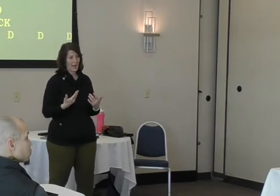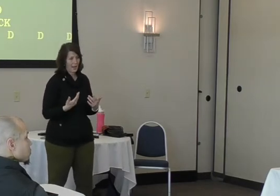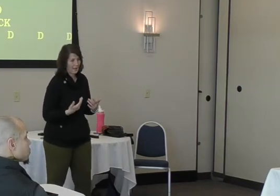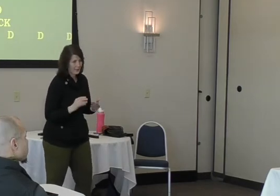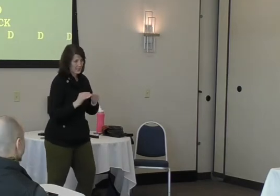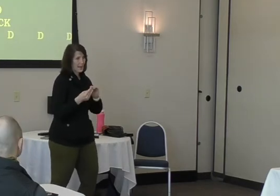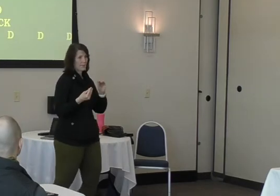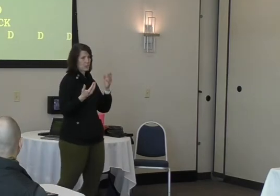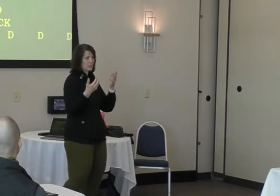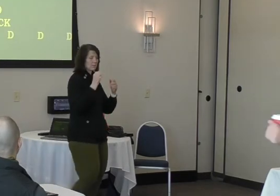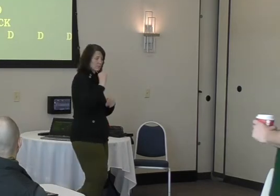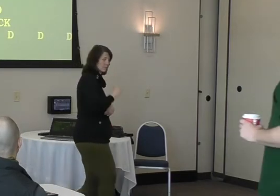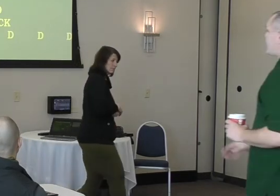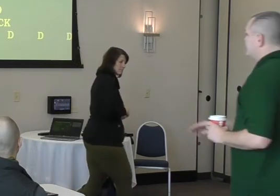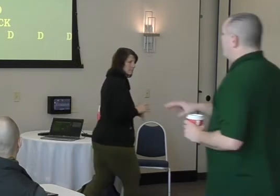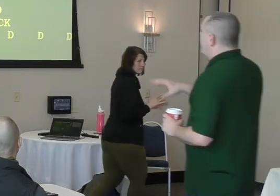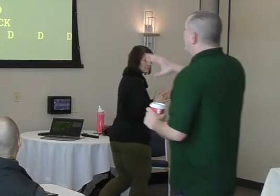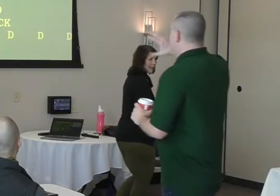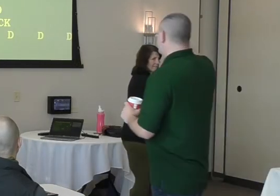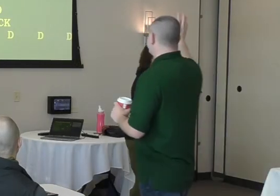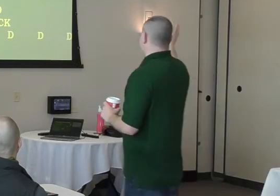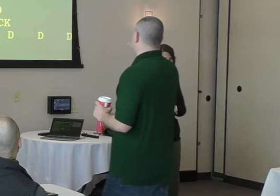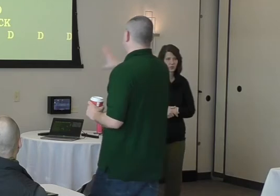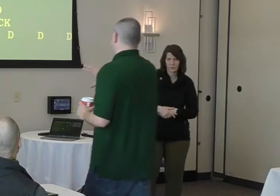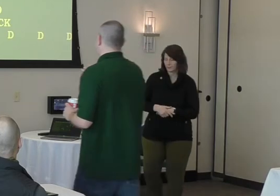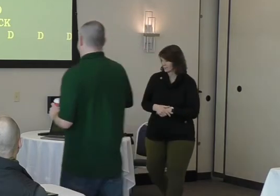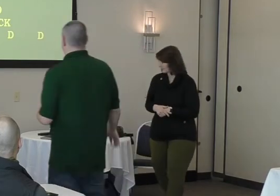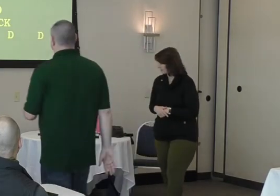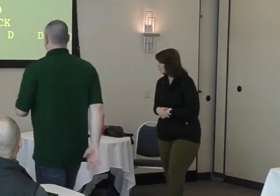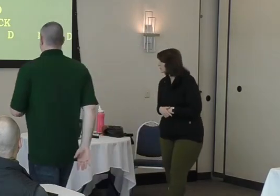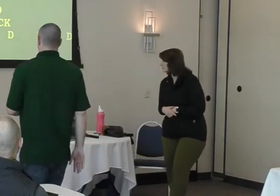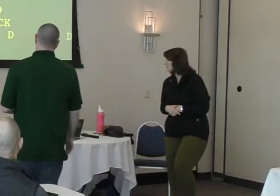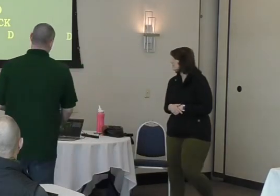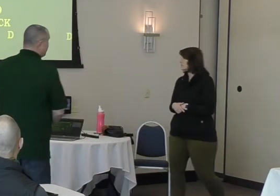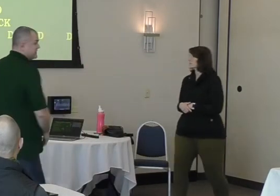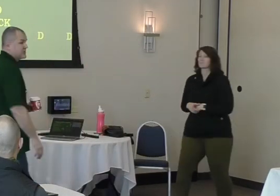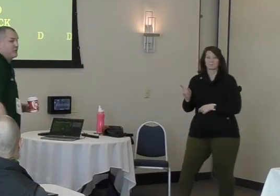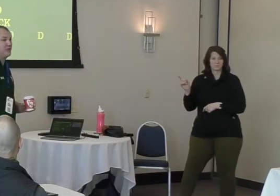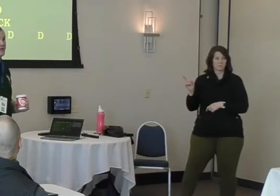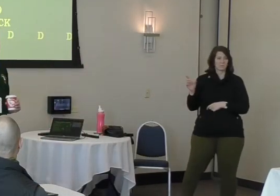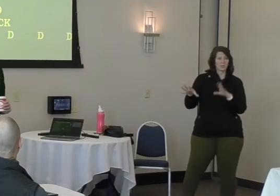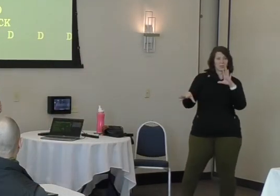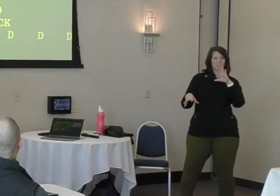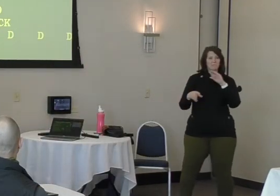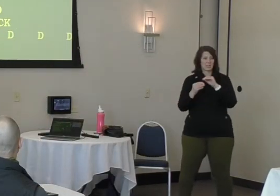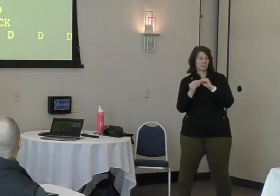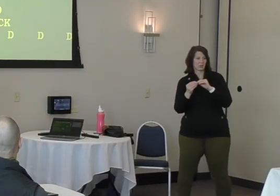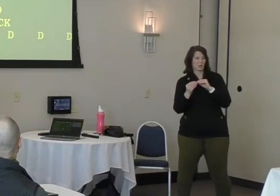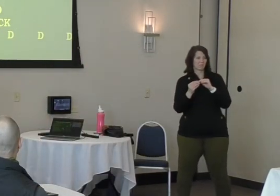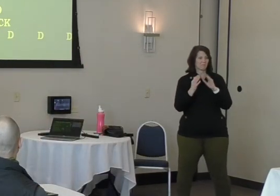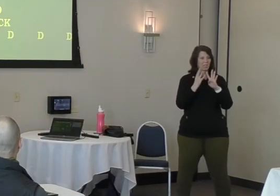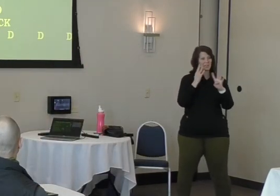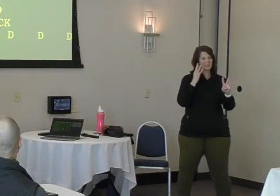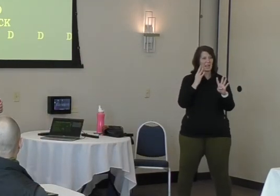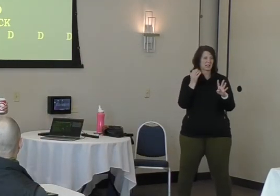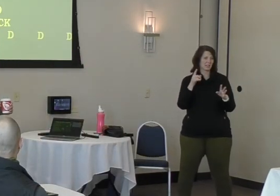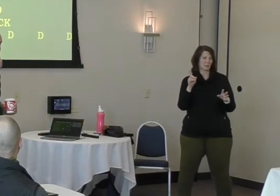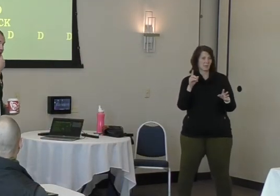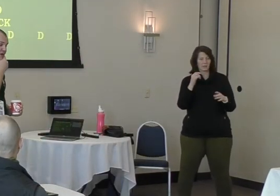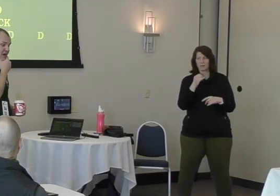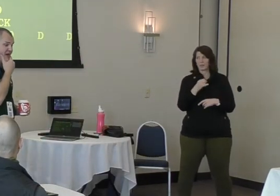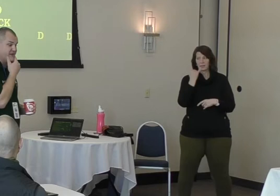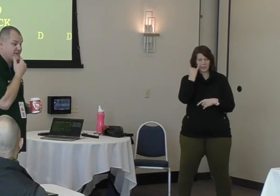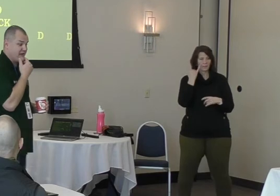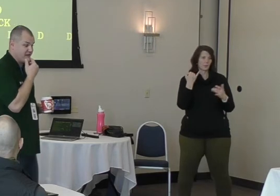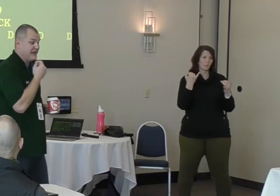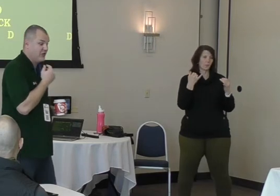numbers advantage, right? So you can insert these stacks anywhere. You can even insert them between the centers. When we're in loose play a lot, I'll